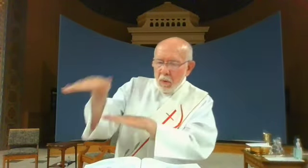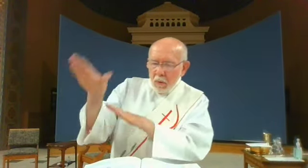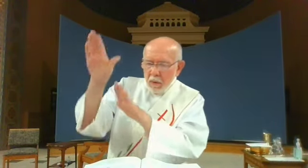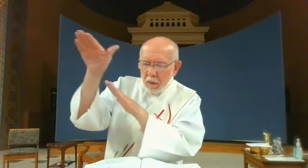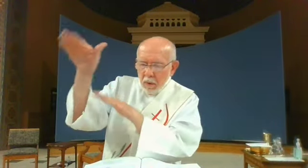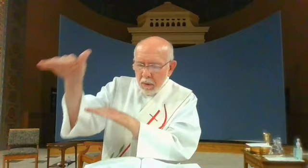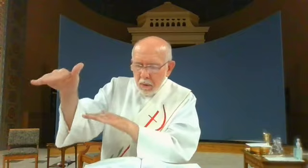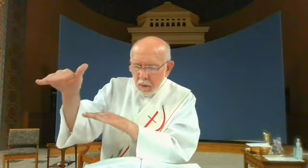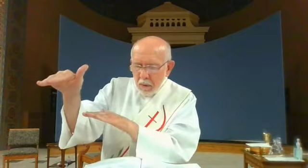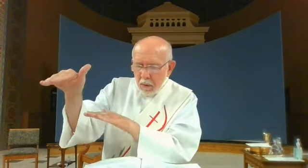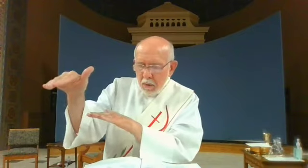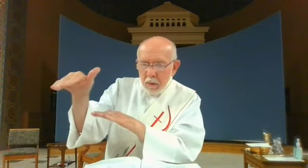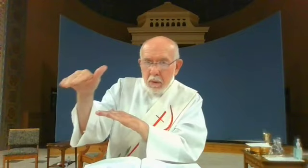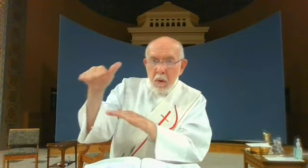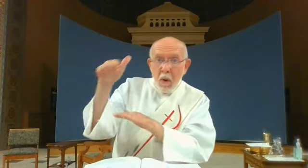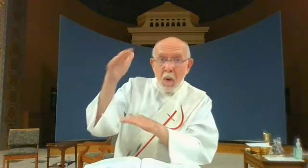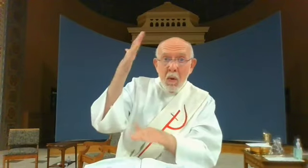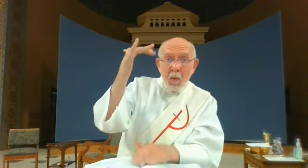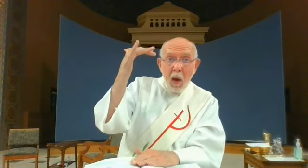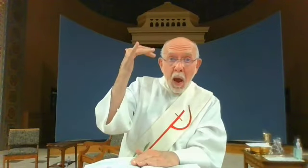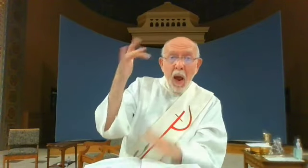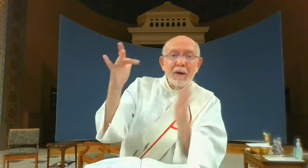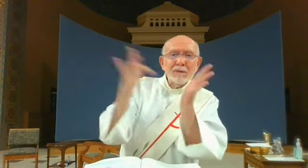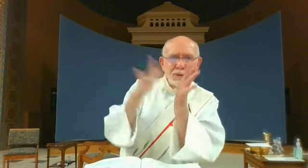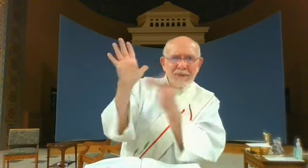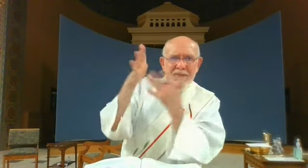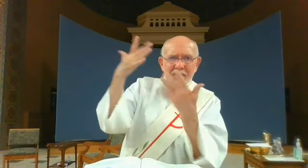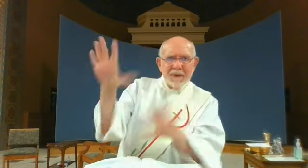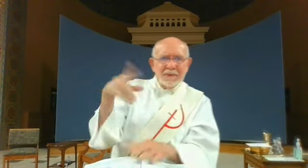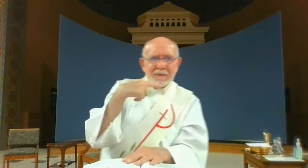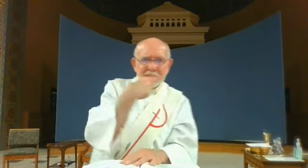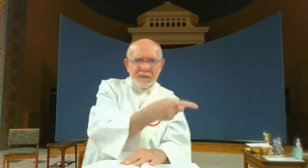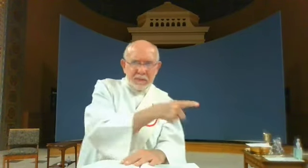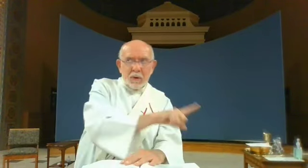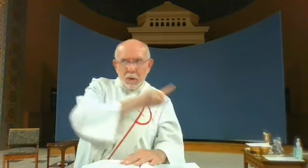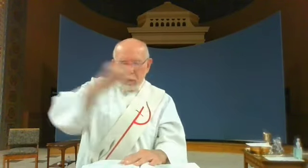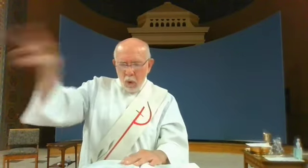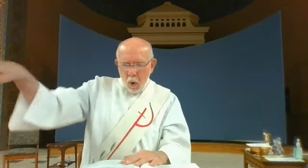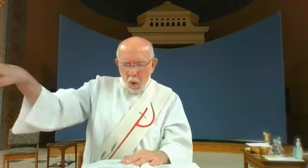To the mountain to which Jesus had ordered them.